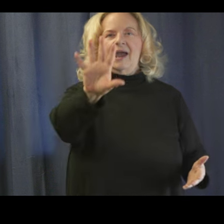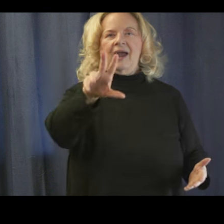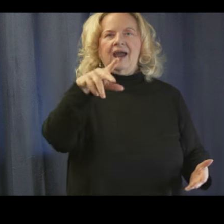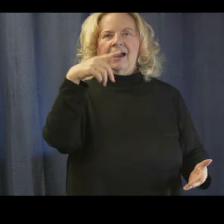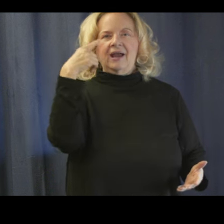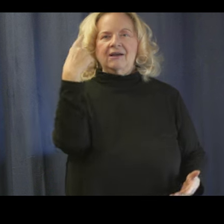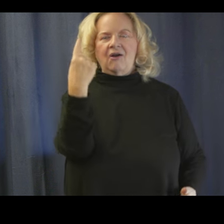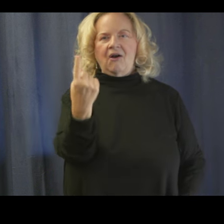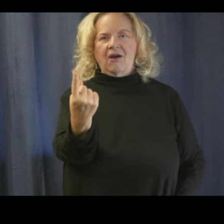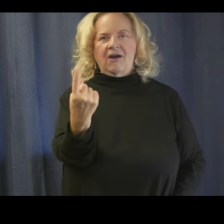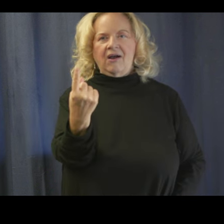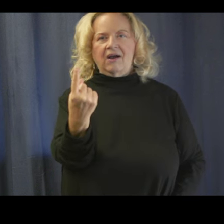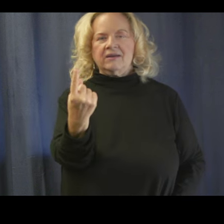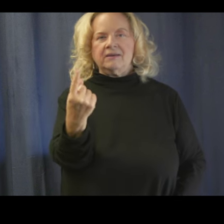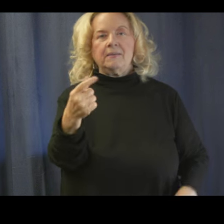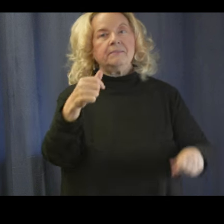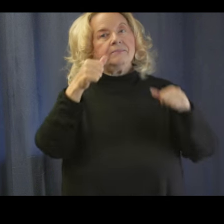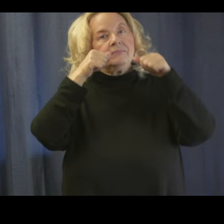Adonai